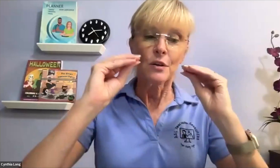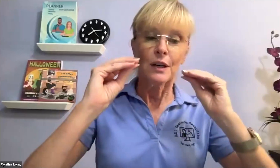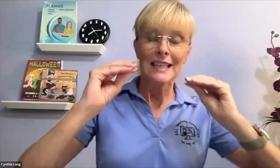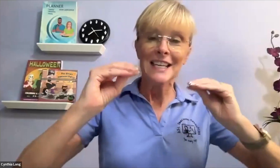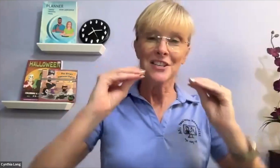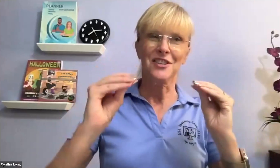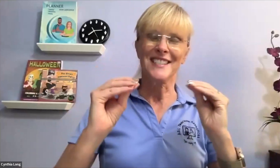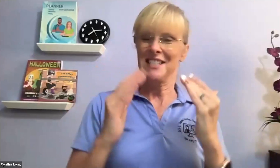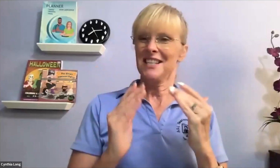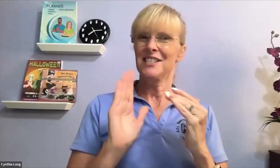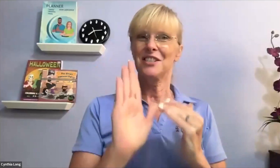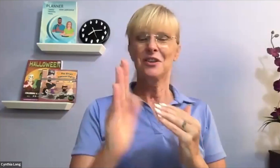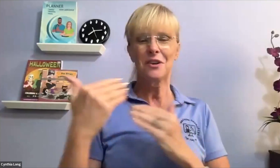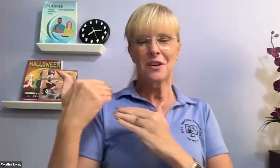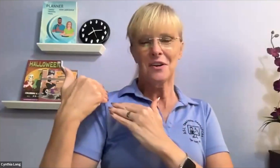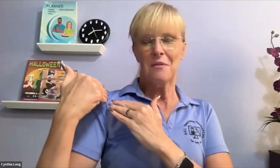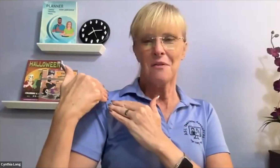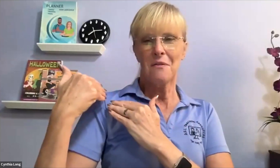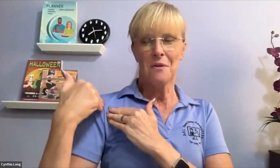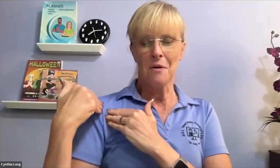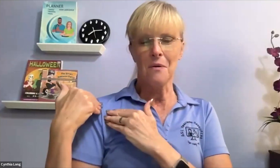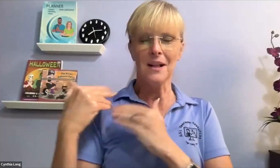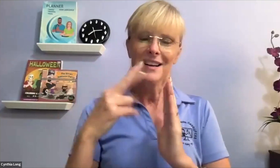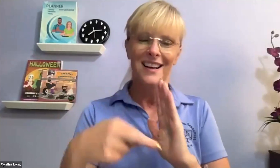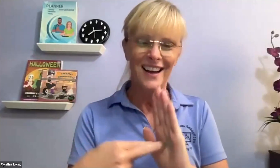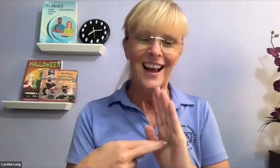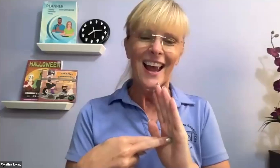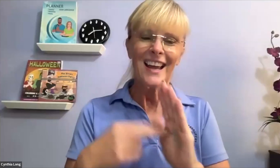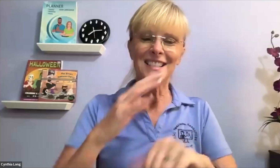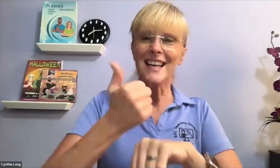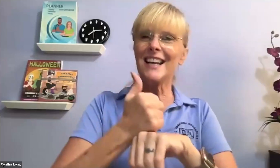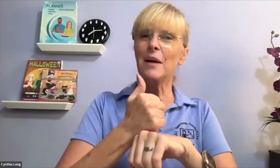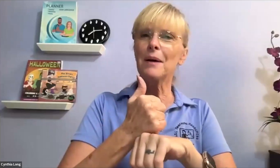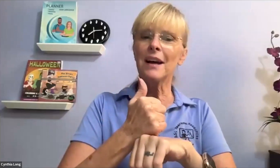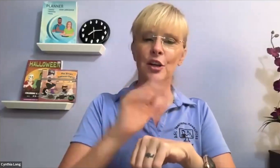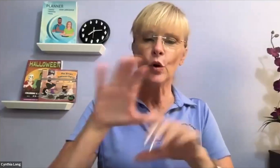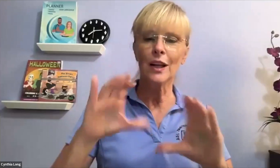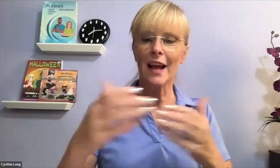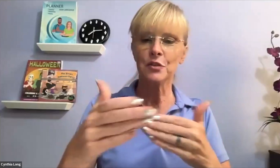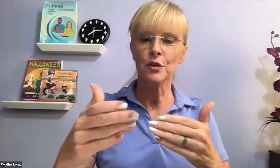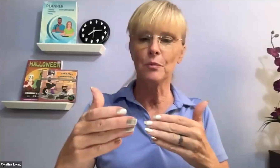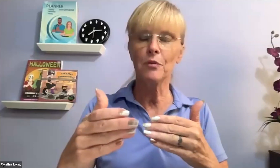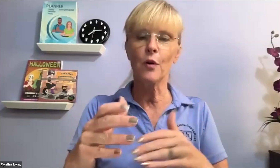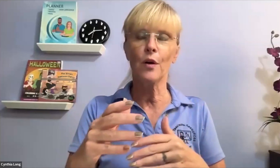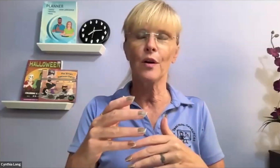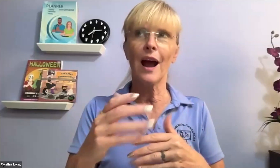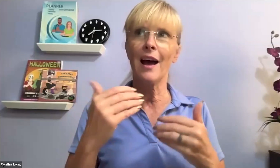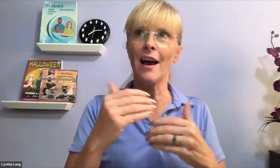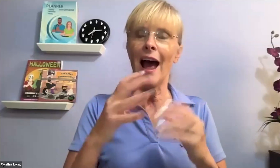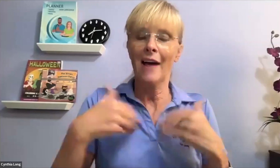so teachers, this is your role in setting up your classroom for